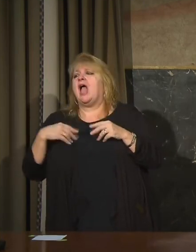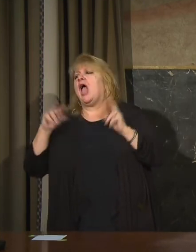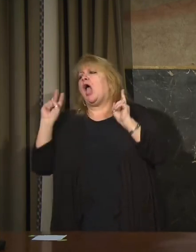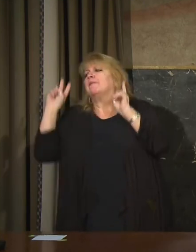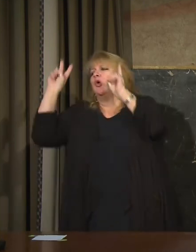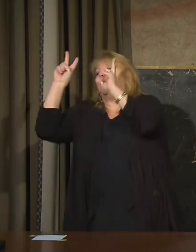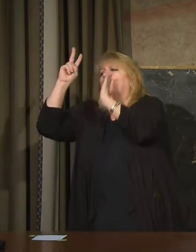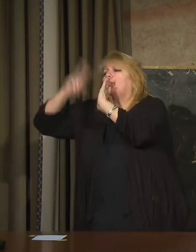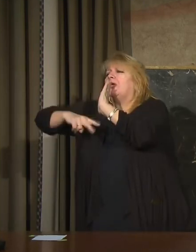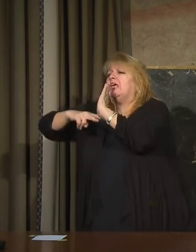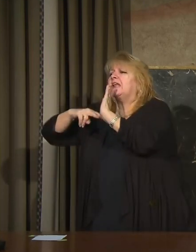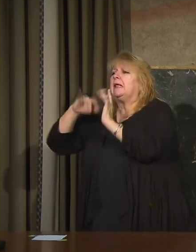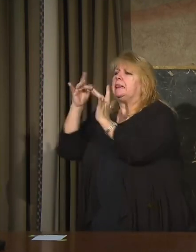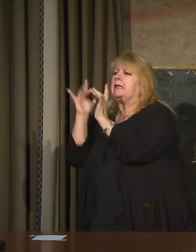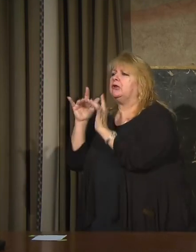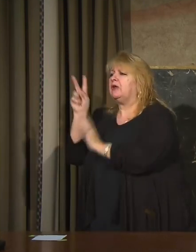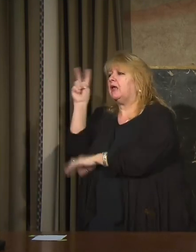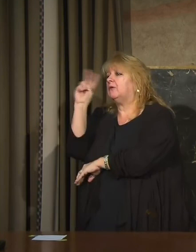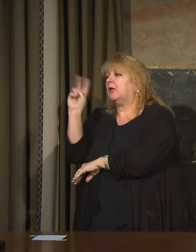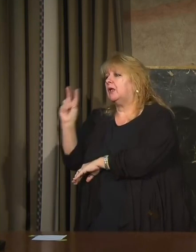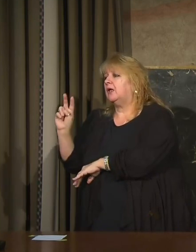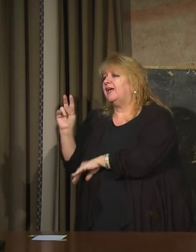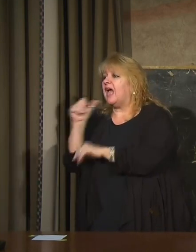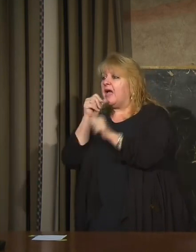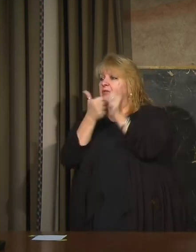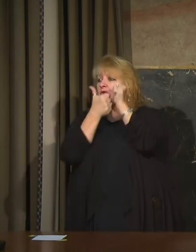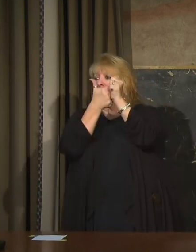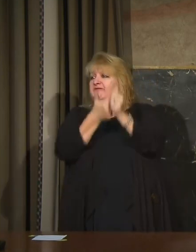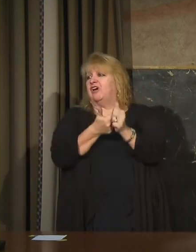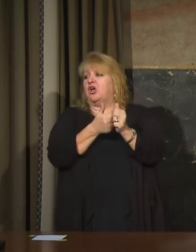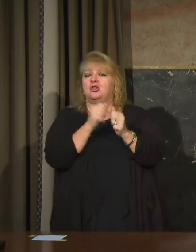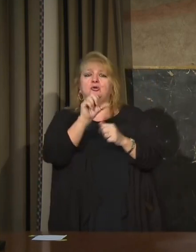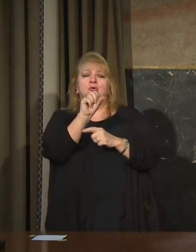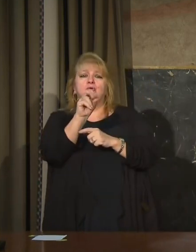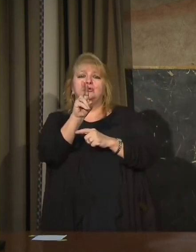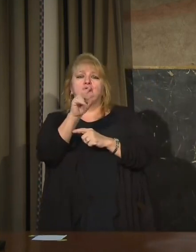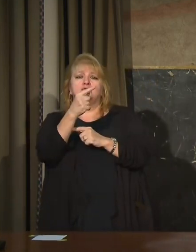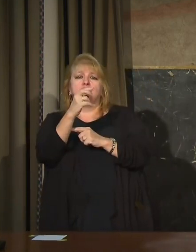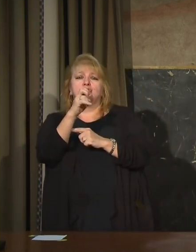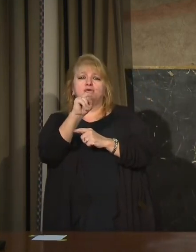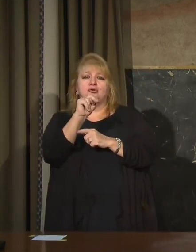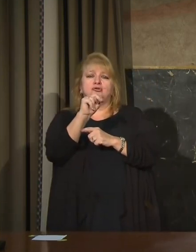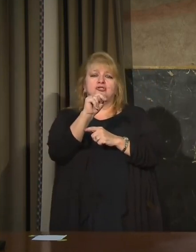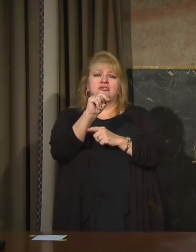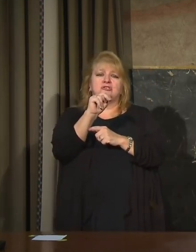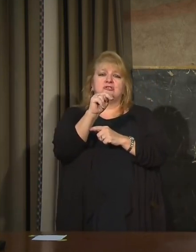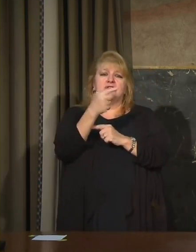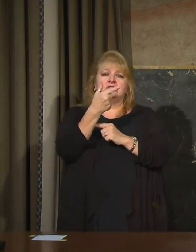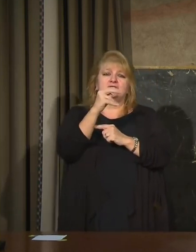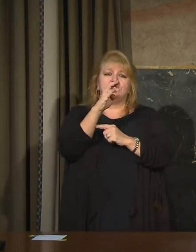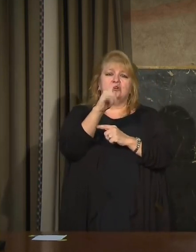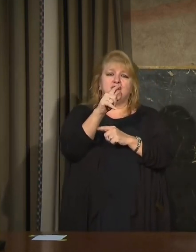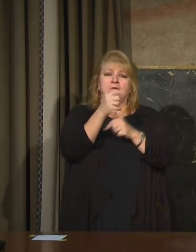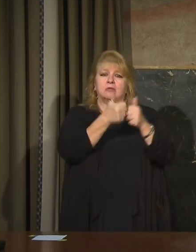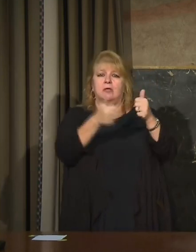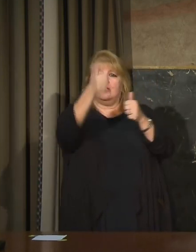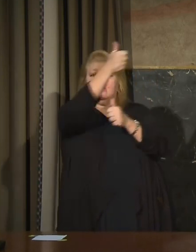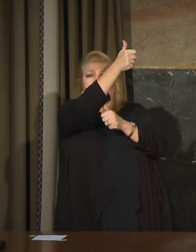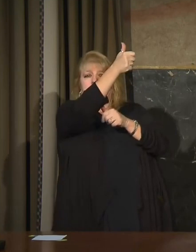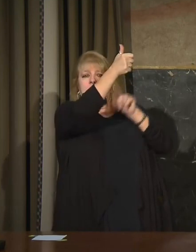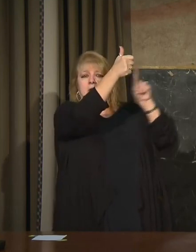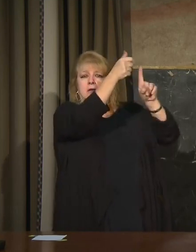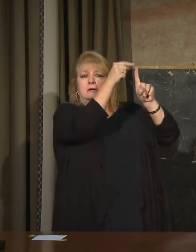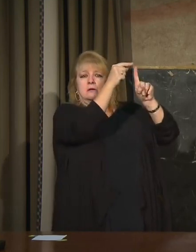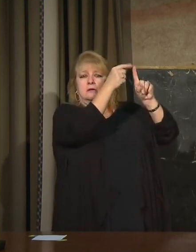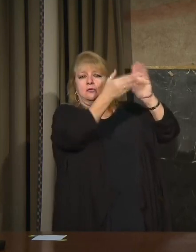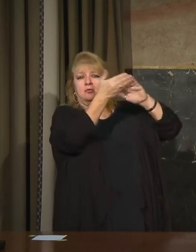U.S. Surgeon General or Dr. Redfield, who runs the CDC, or Dr. Fauci or Dr. Birx. I'm just going to